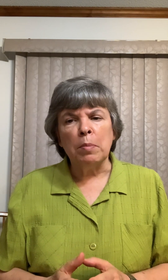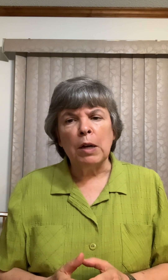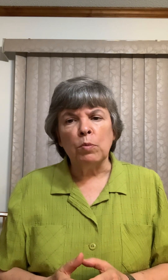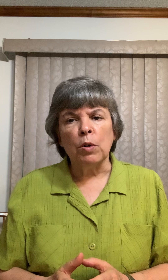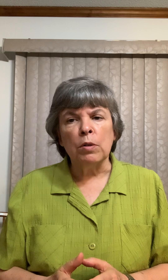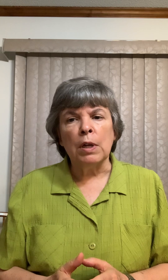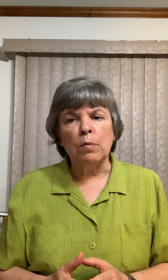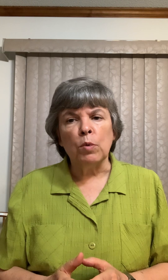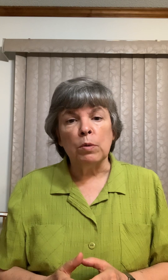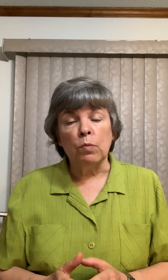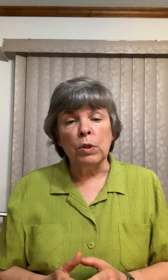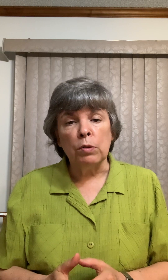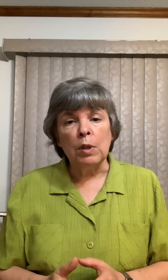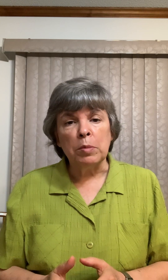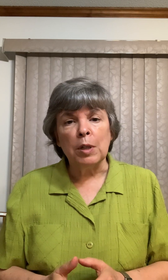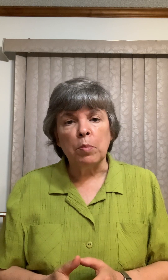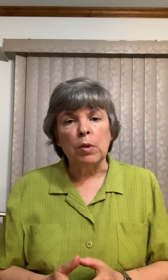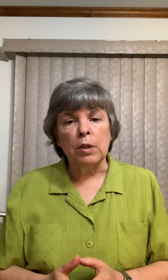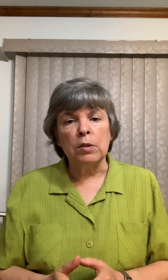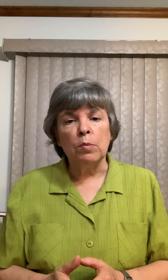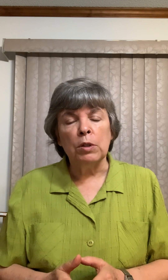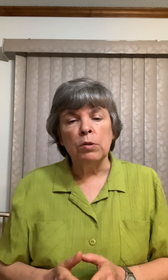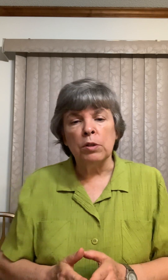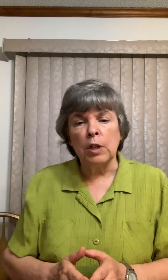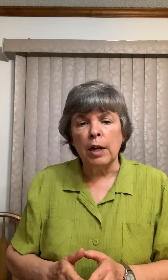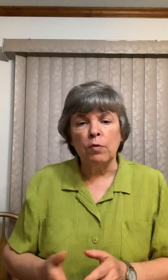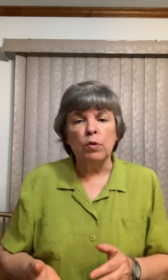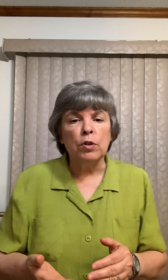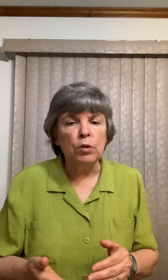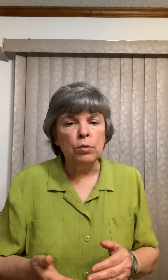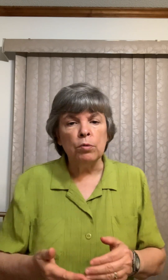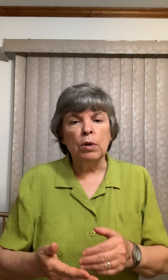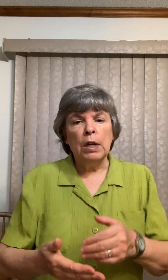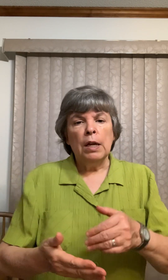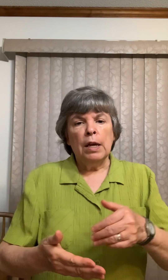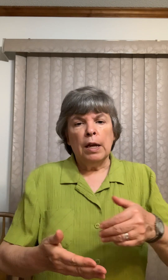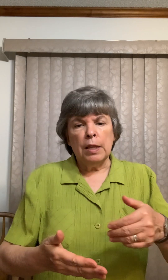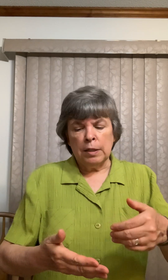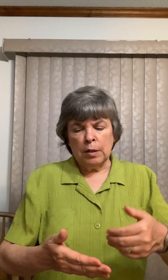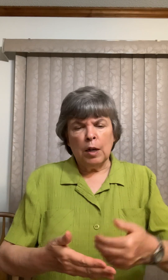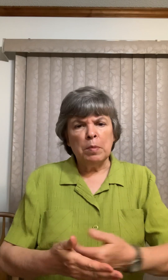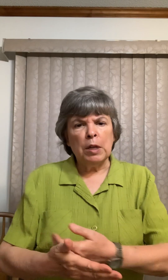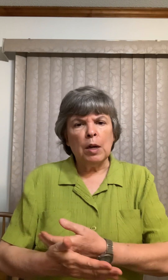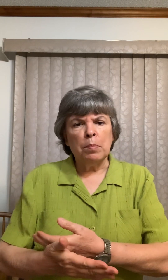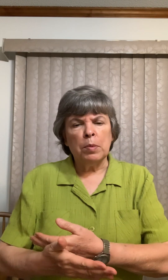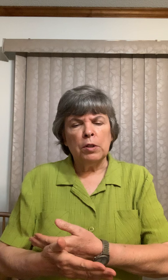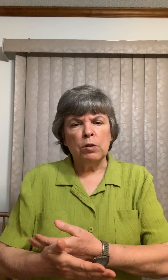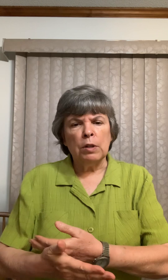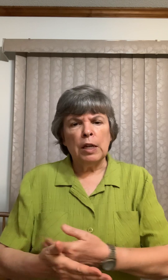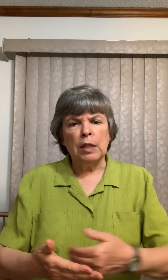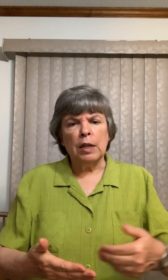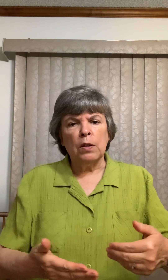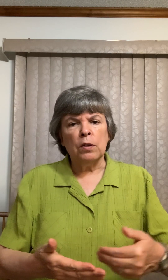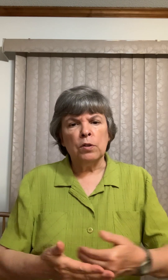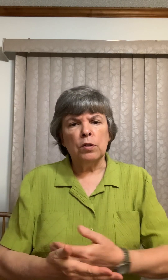compound word, and we do them separately. So we do the sign for new, and that's coming up in your hand like this.